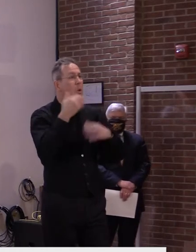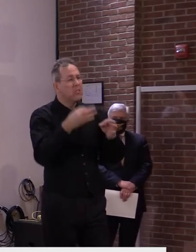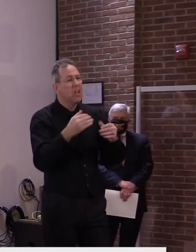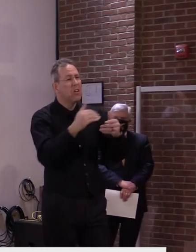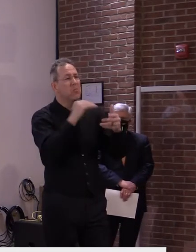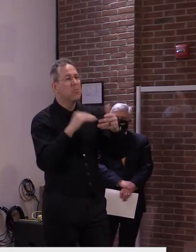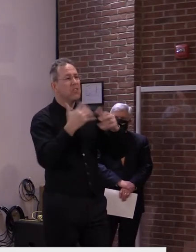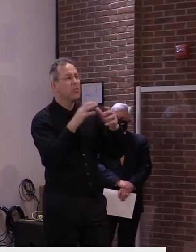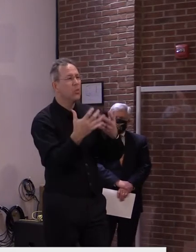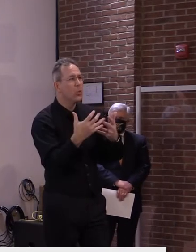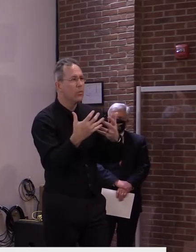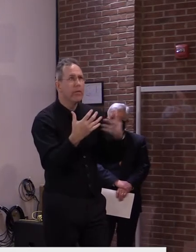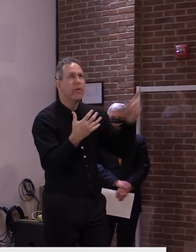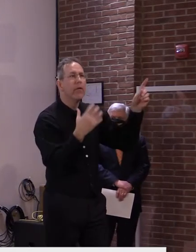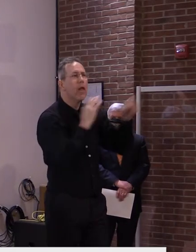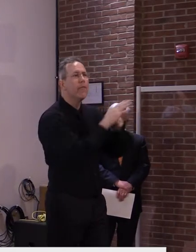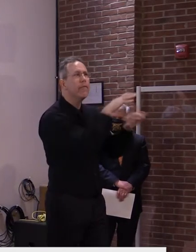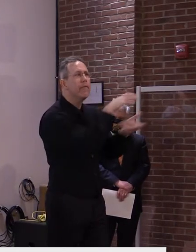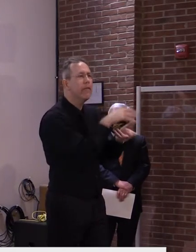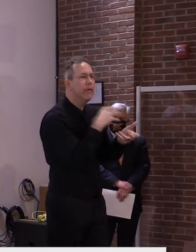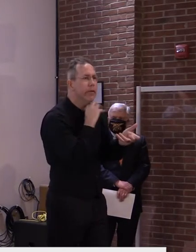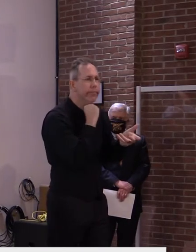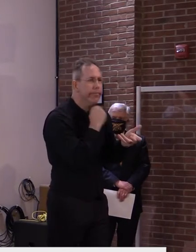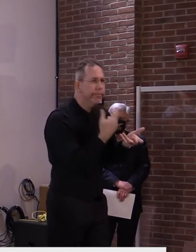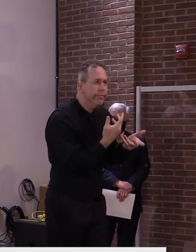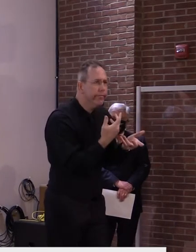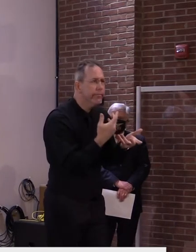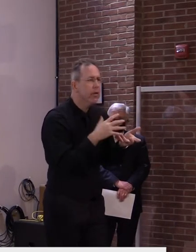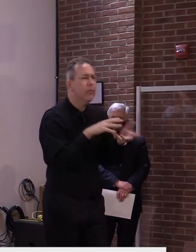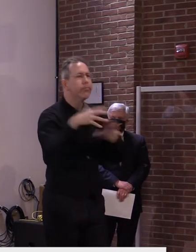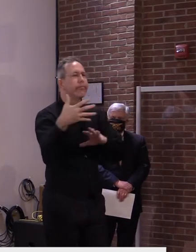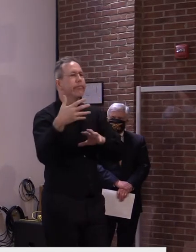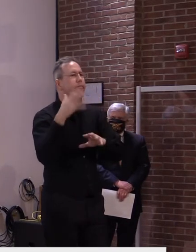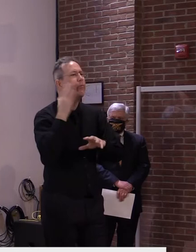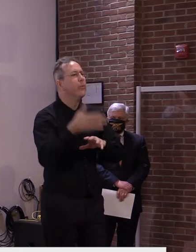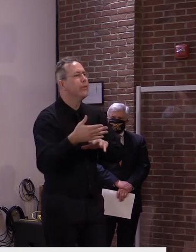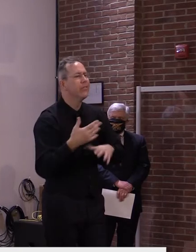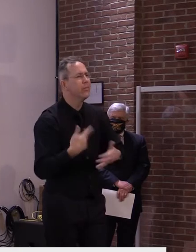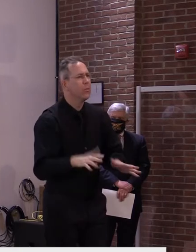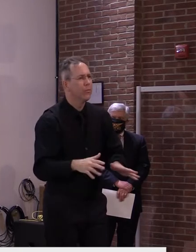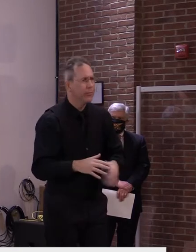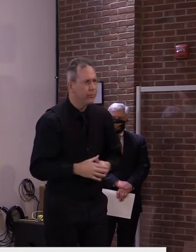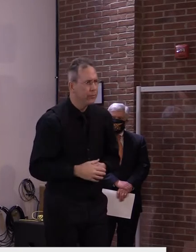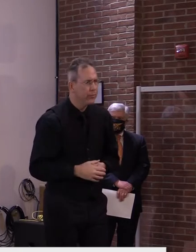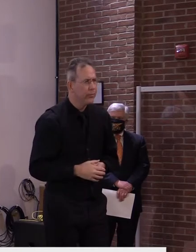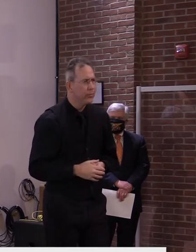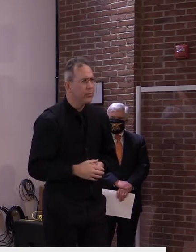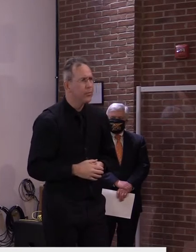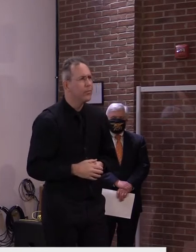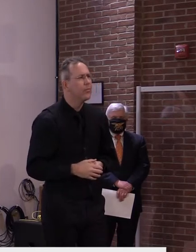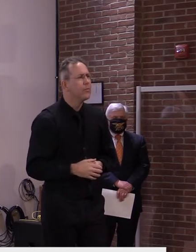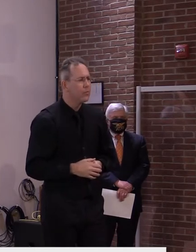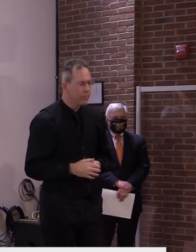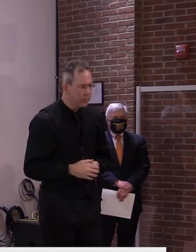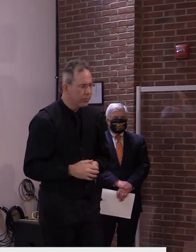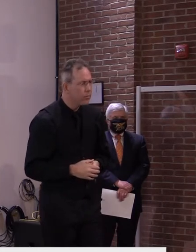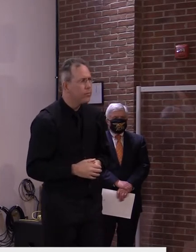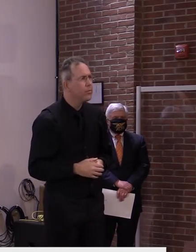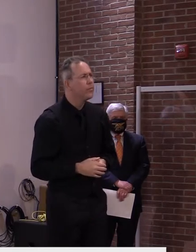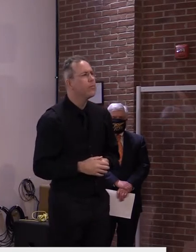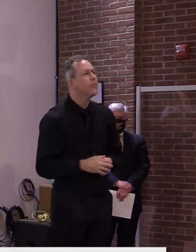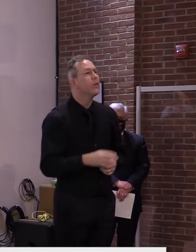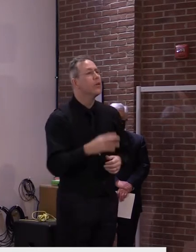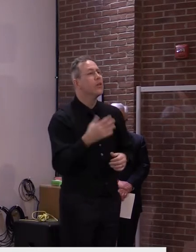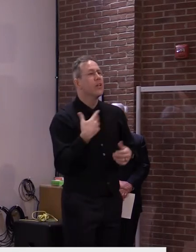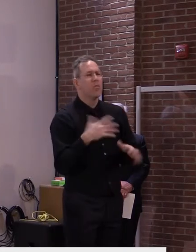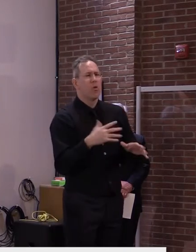the vaccine. And that would enable us to have more time slots available. So if we do it too quick, and then all